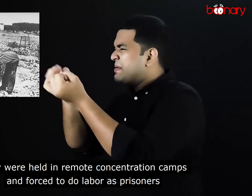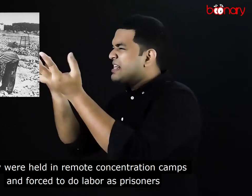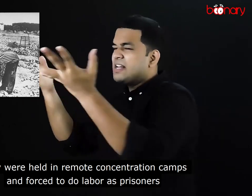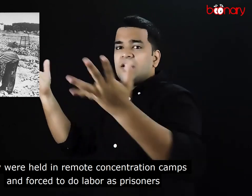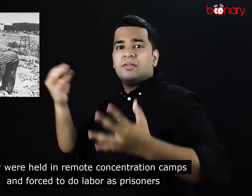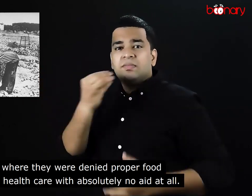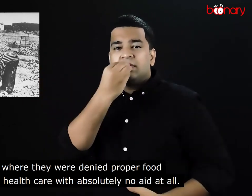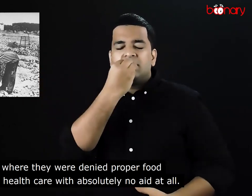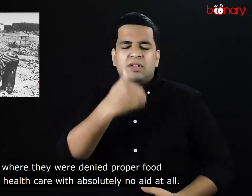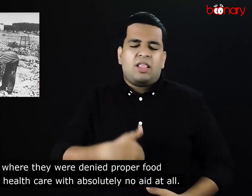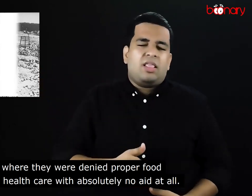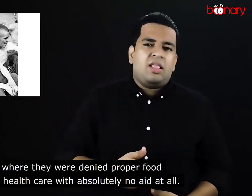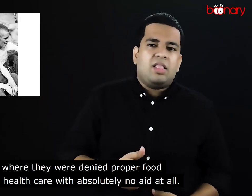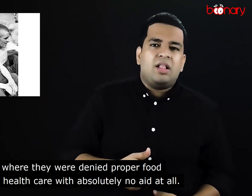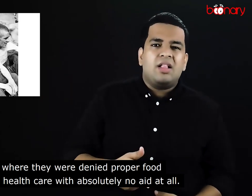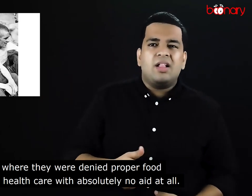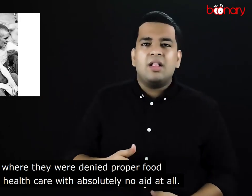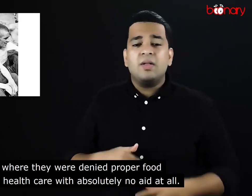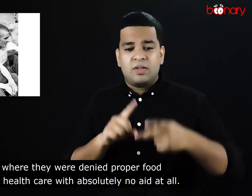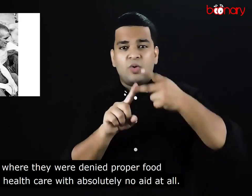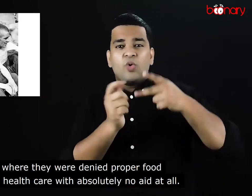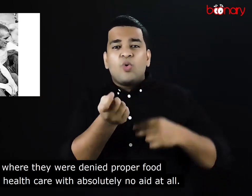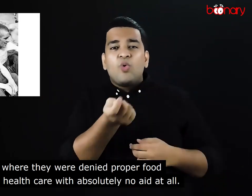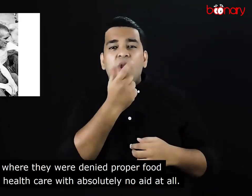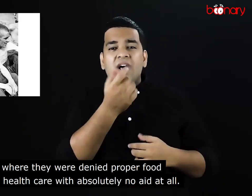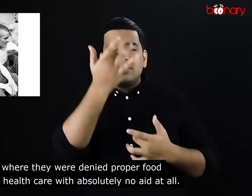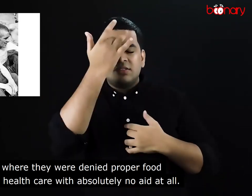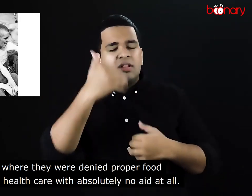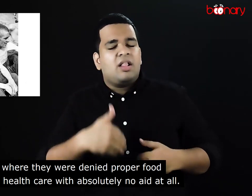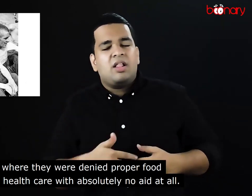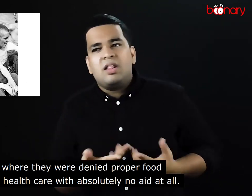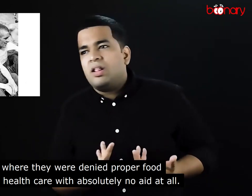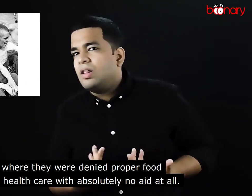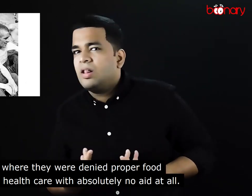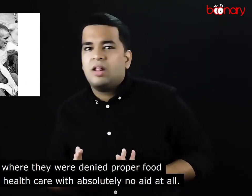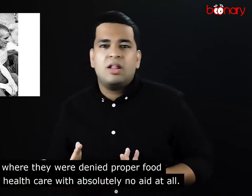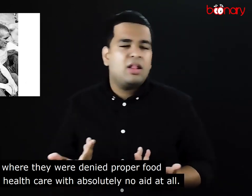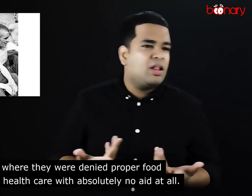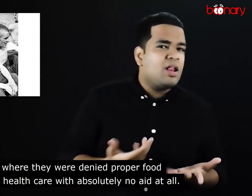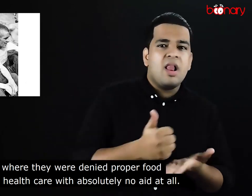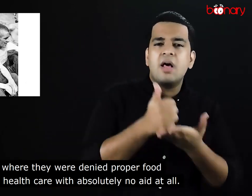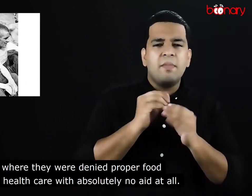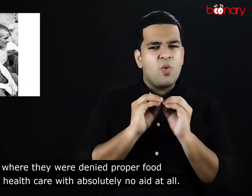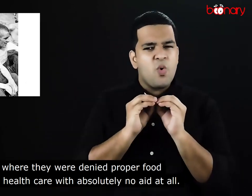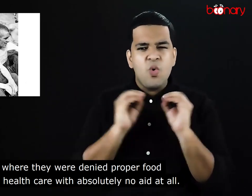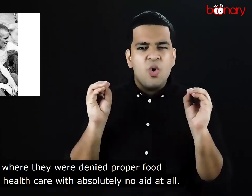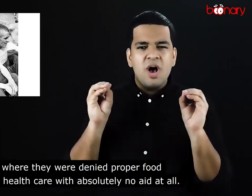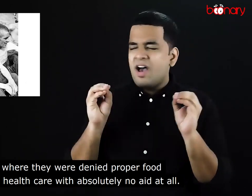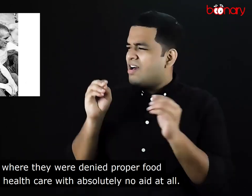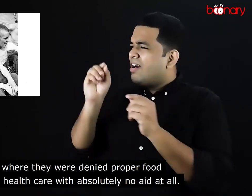prisoners, where they were denied proper food and health care with absolutely no aid at